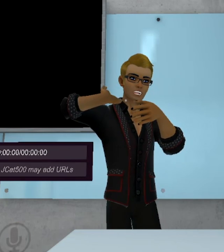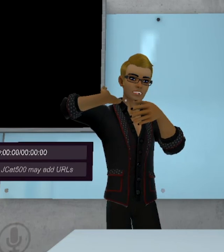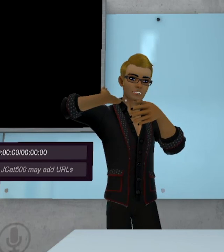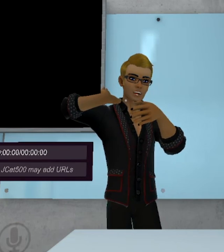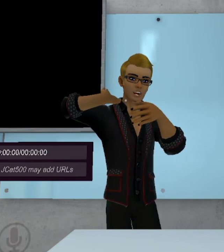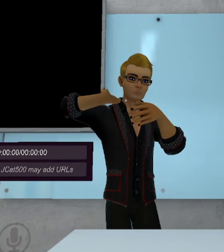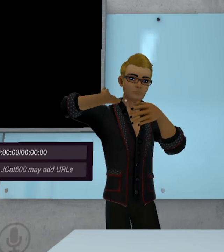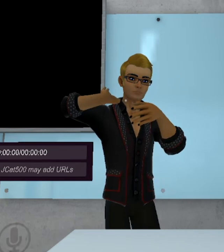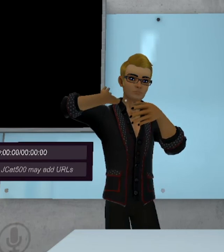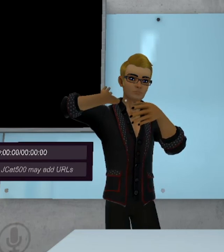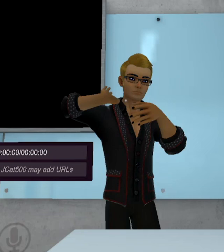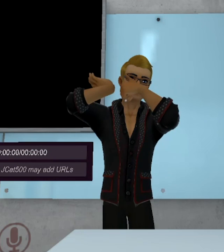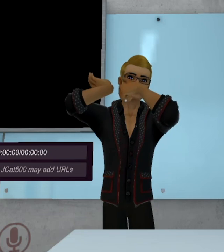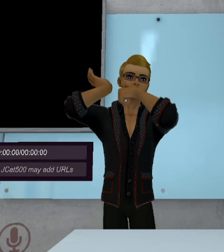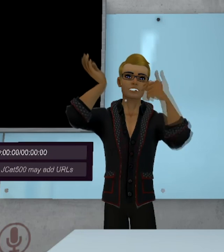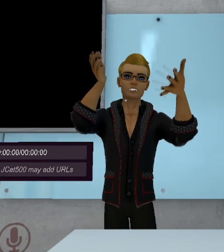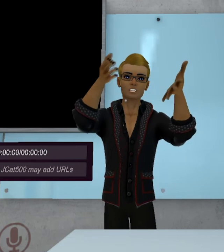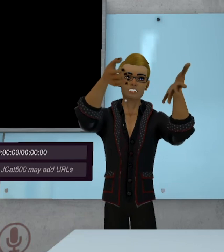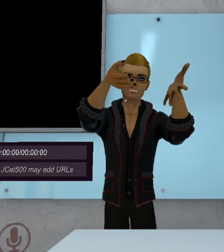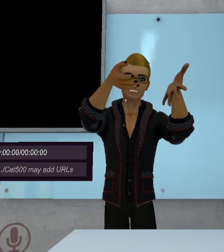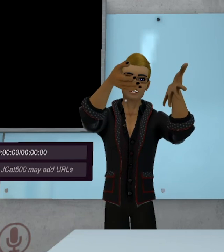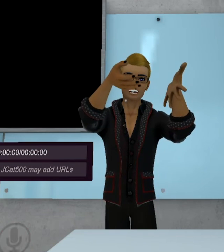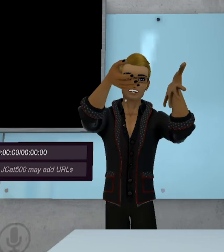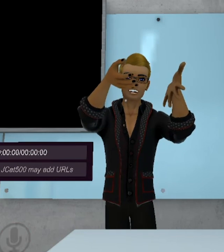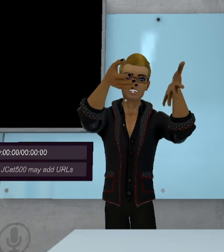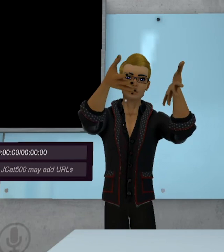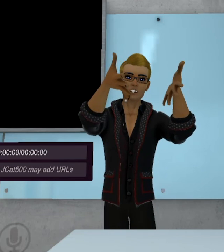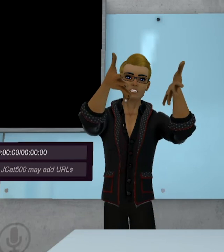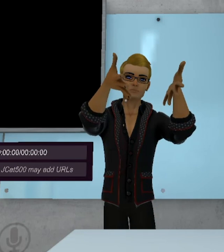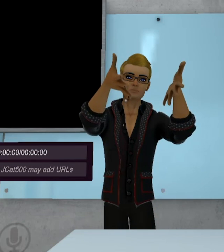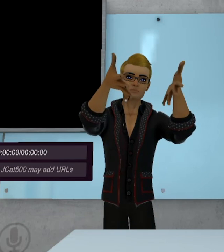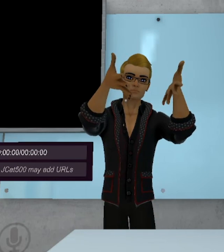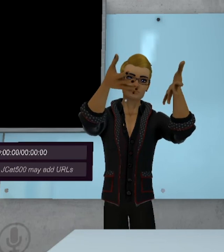Alrighty. Well, thank you for coming today, and